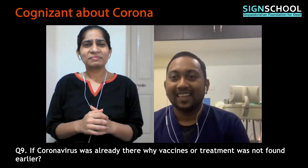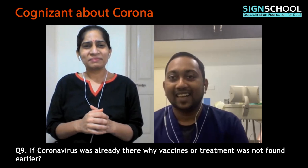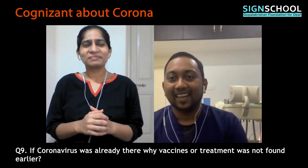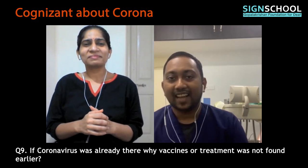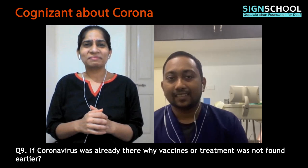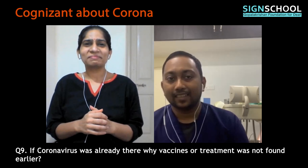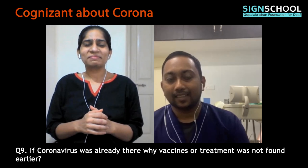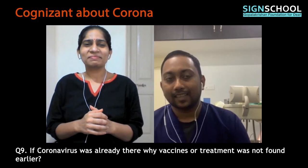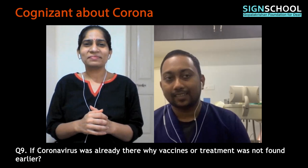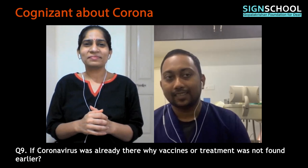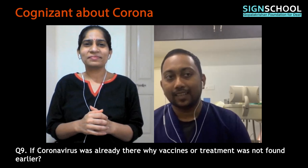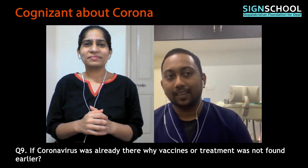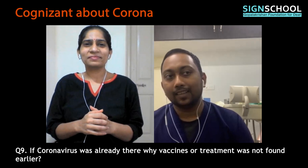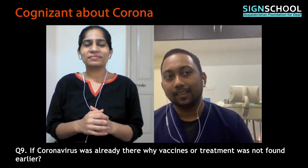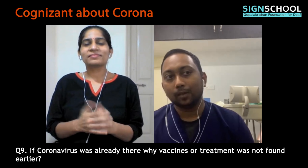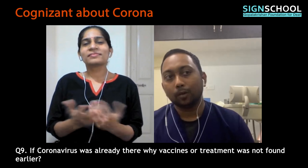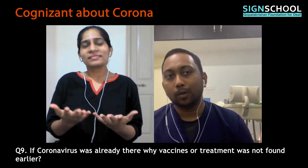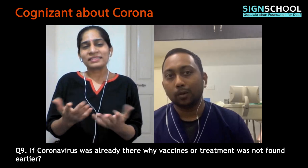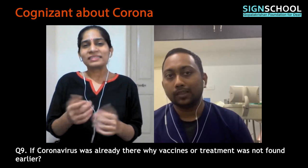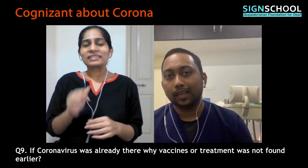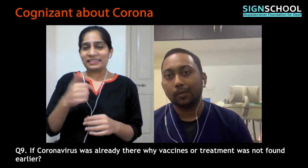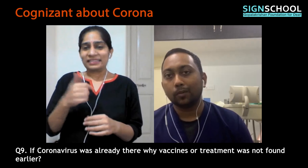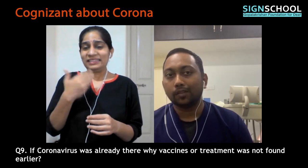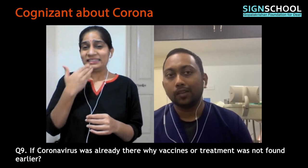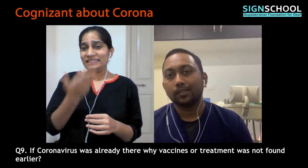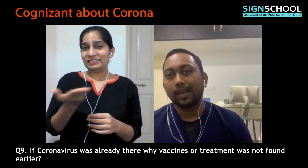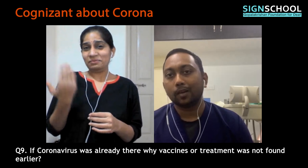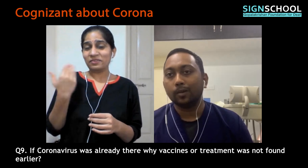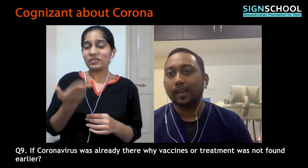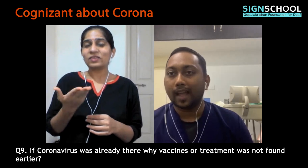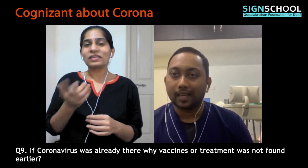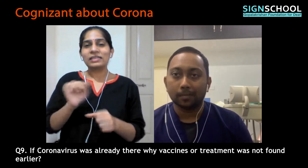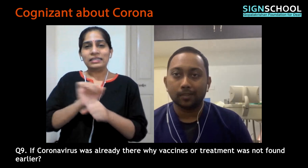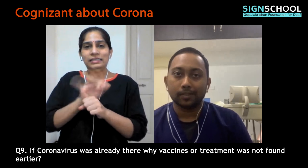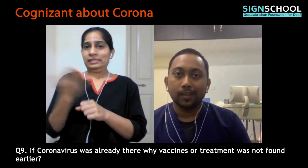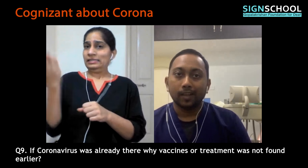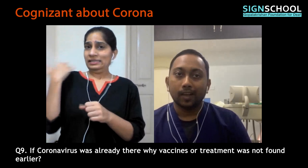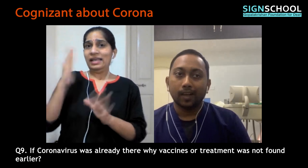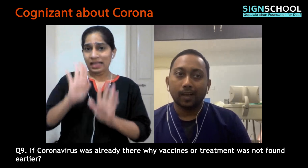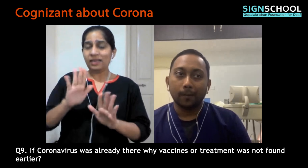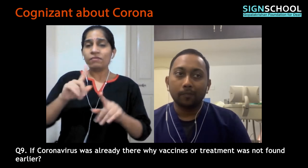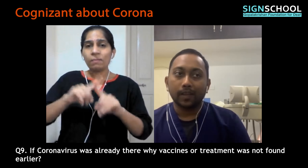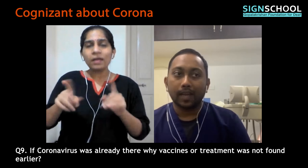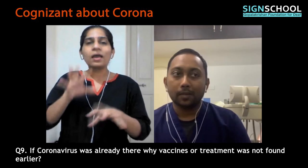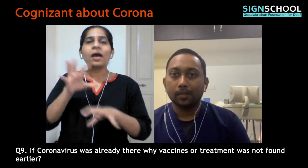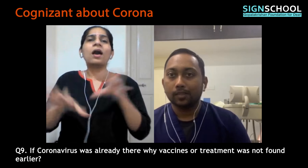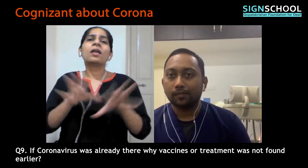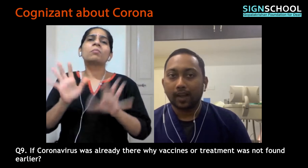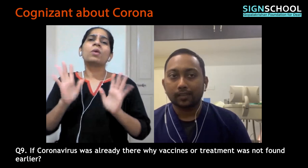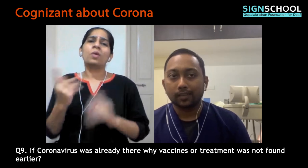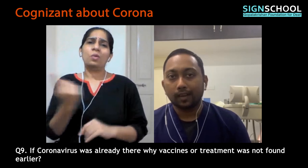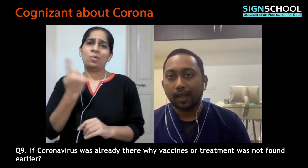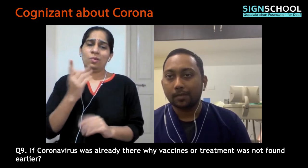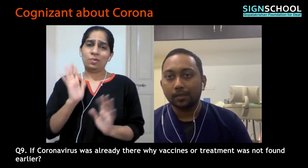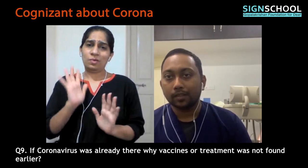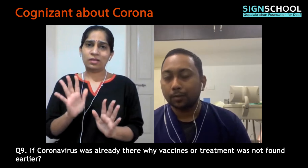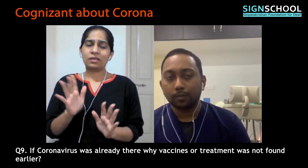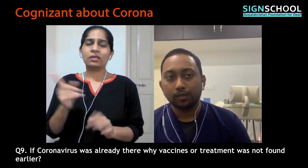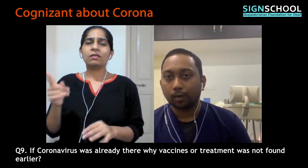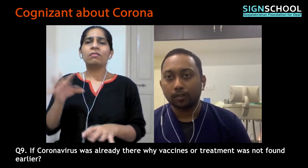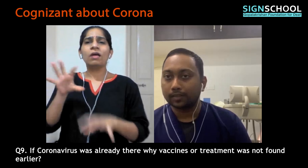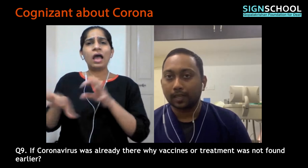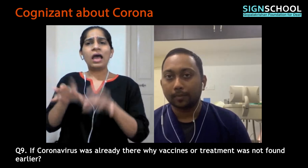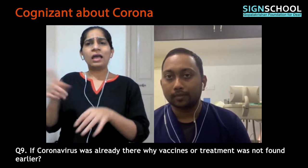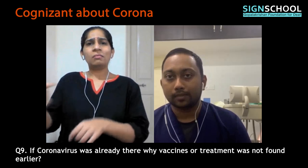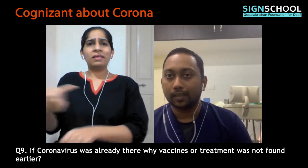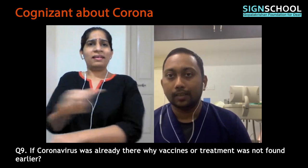Yes, as I said earlier, the corona was there. It was first there only in animals. Animals in vaccine and animals and